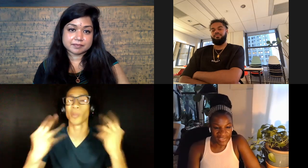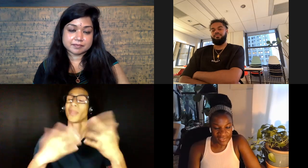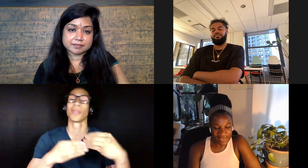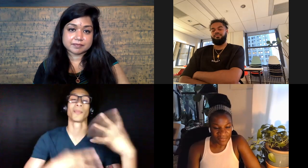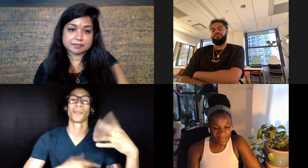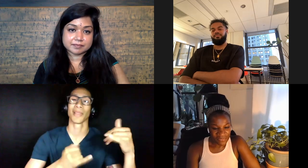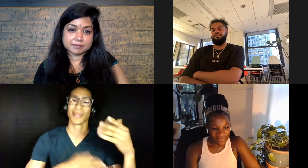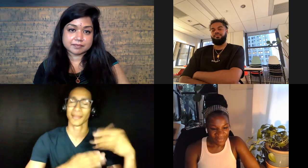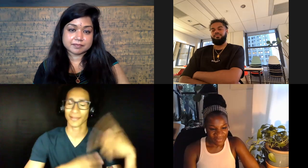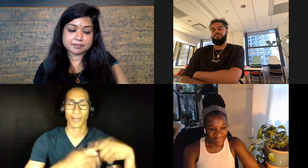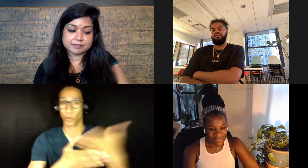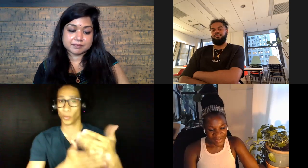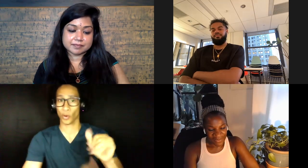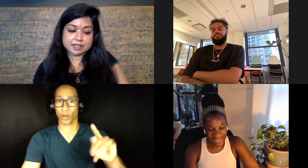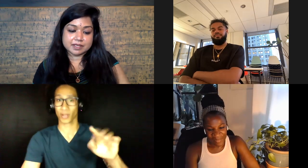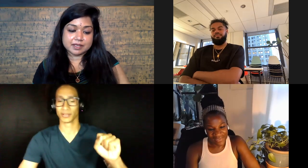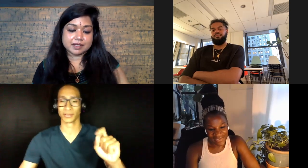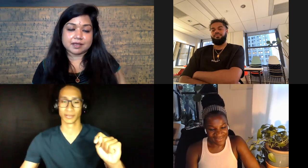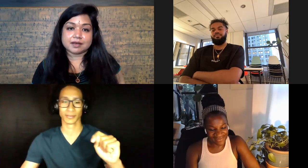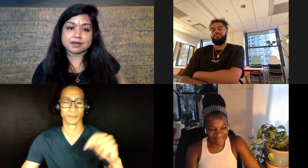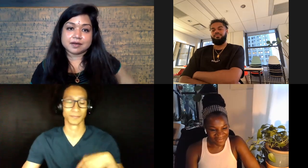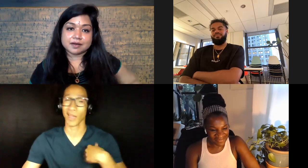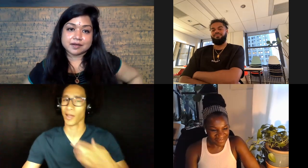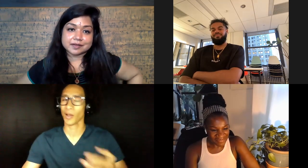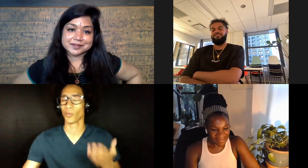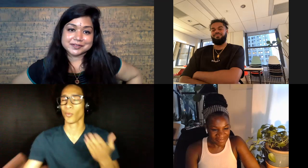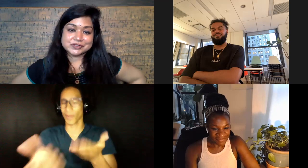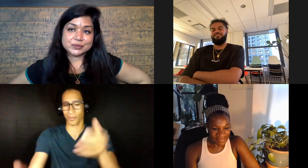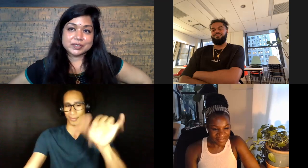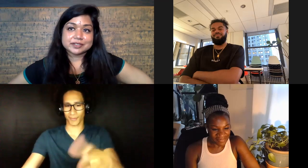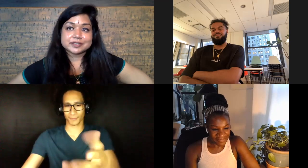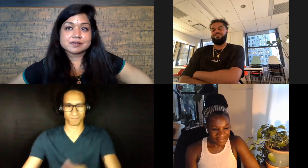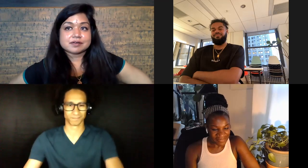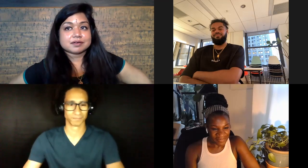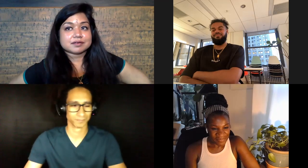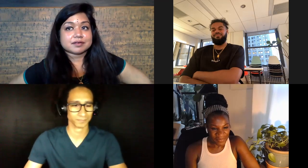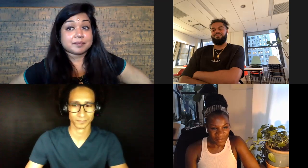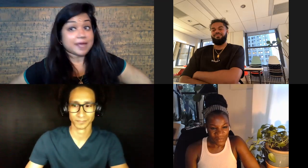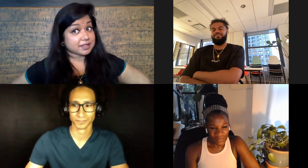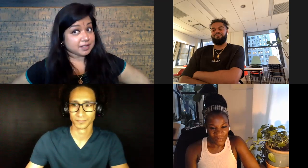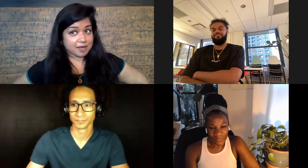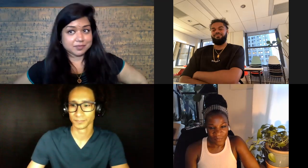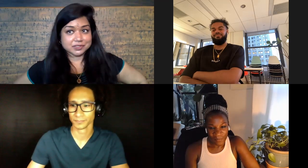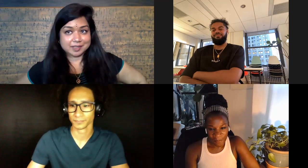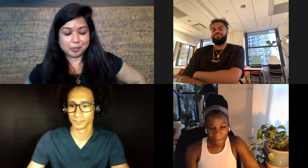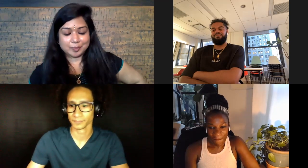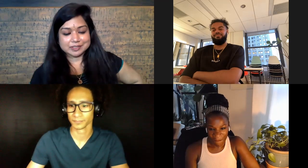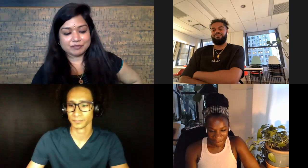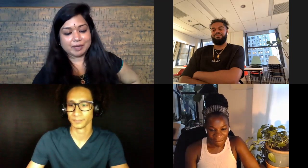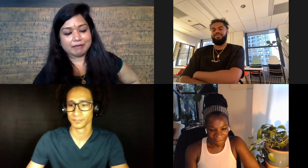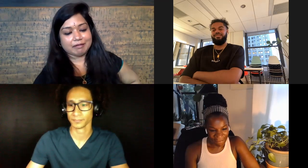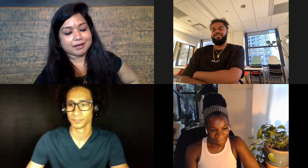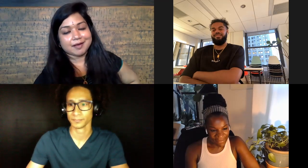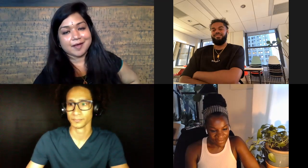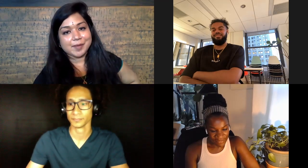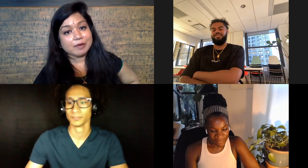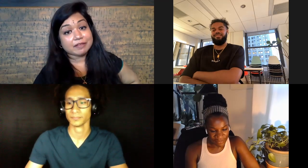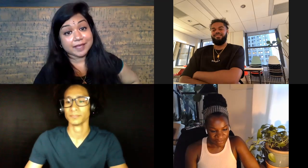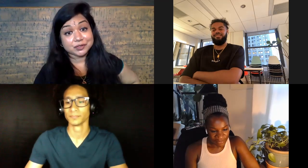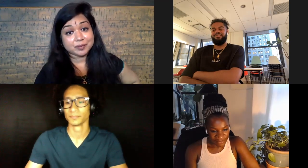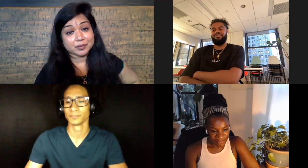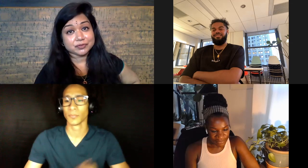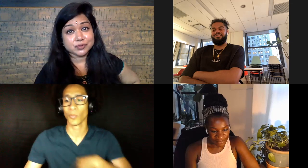they have a spot called Villa Brazil, Villa La Brazil is the name, and it's on